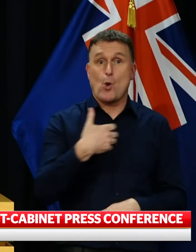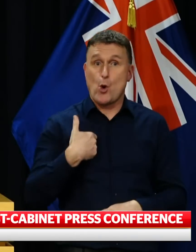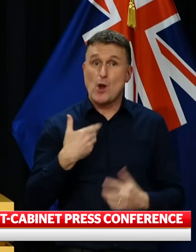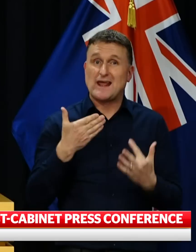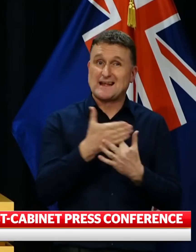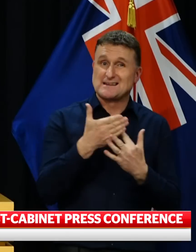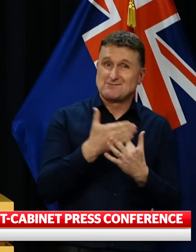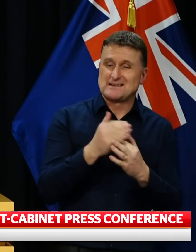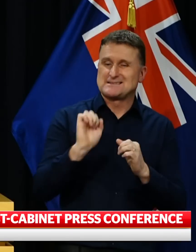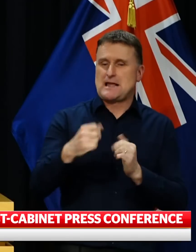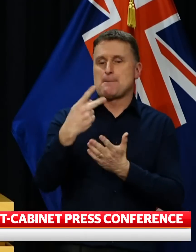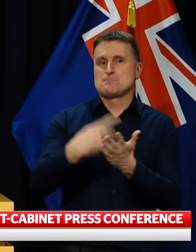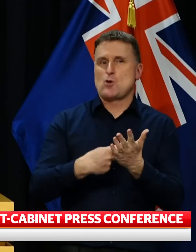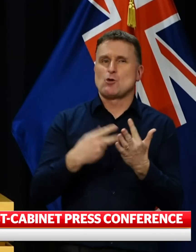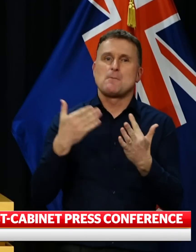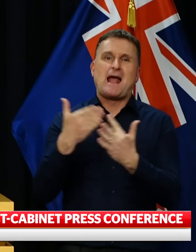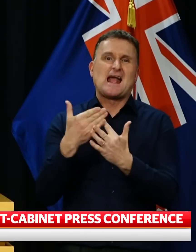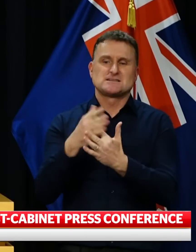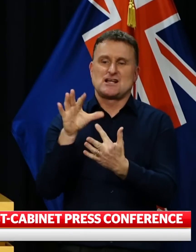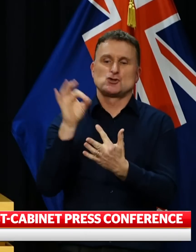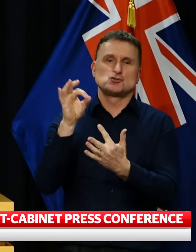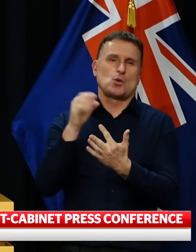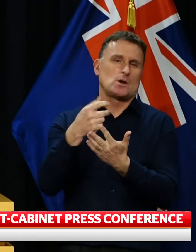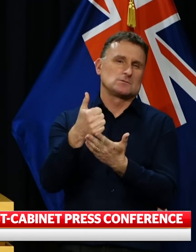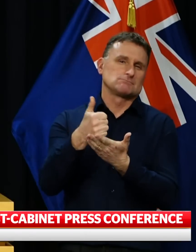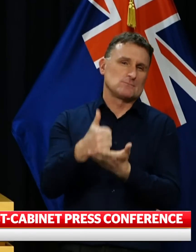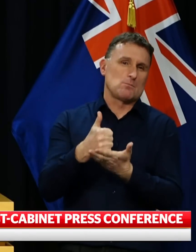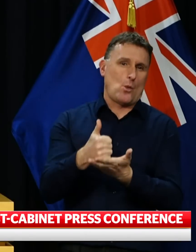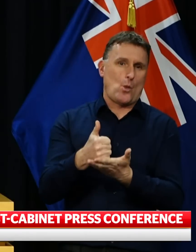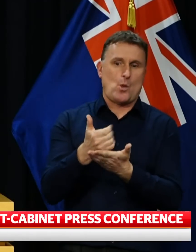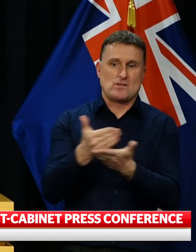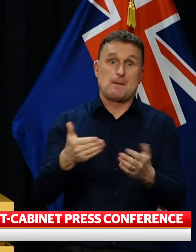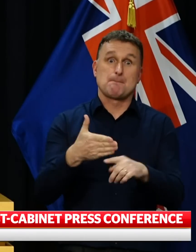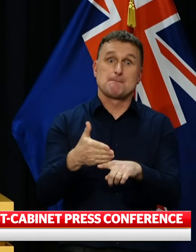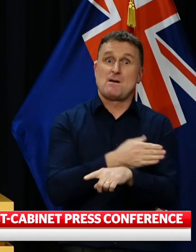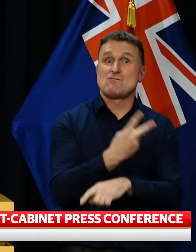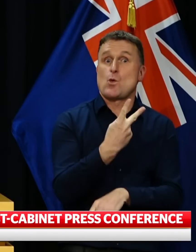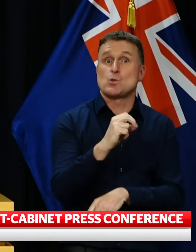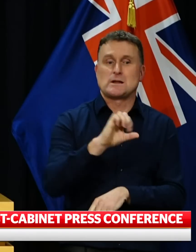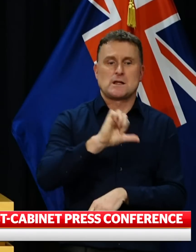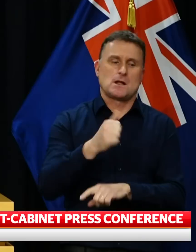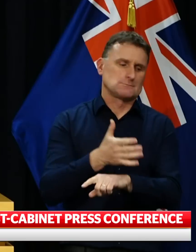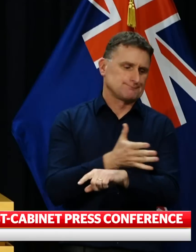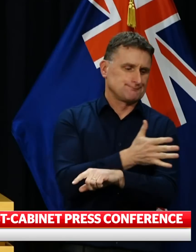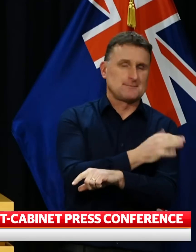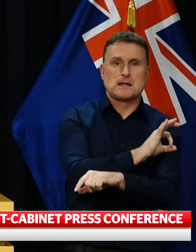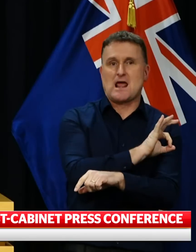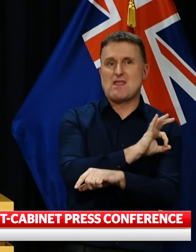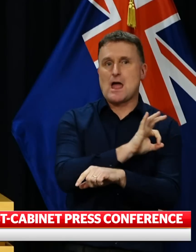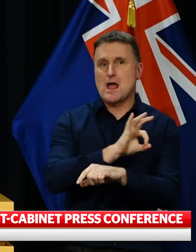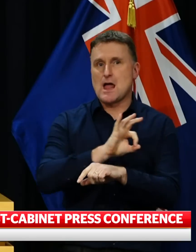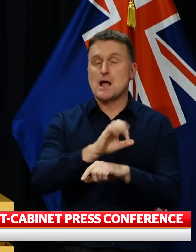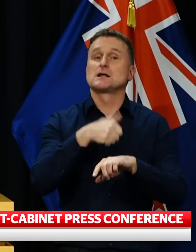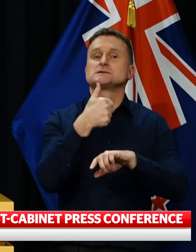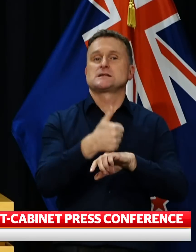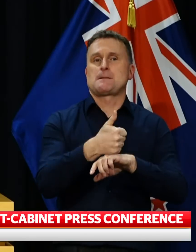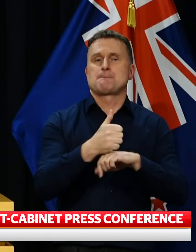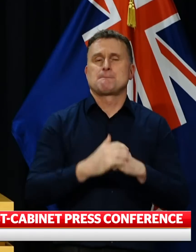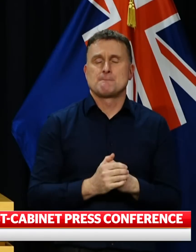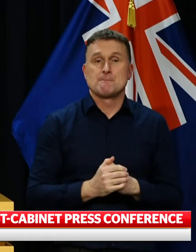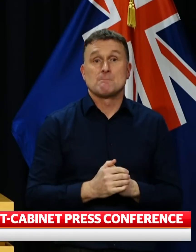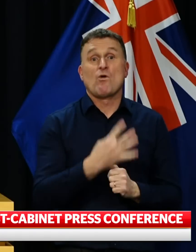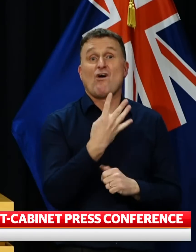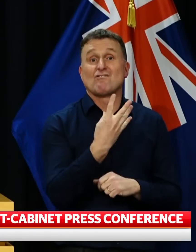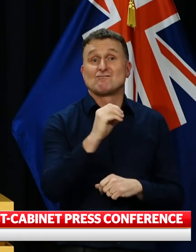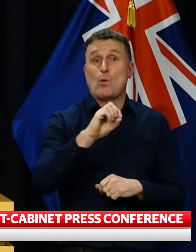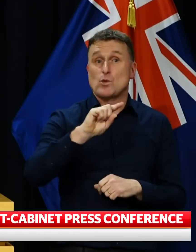Access and Choice just didn't exist in a major way before 2019. Between 40,000 and